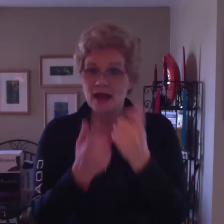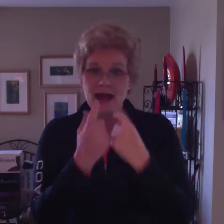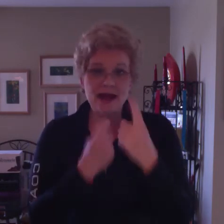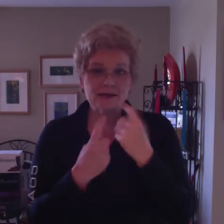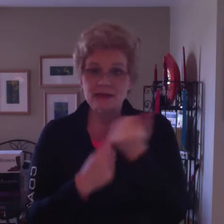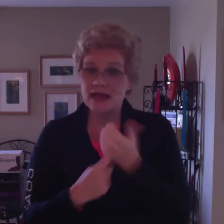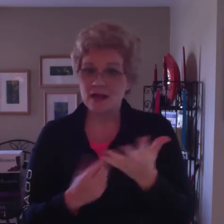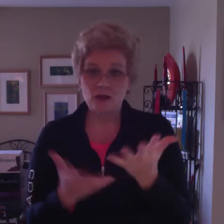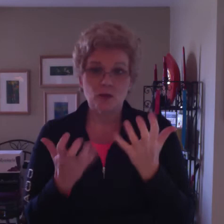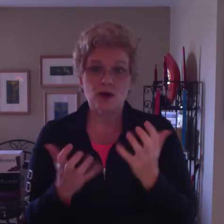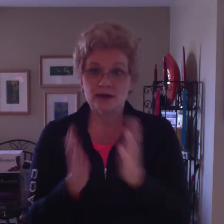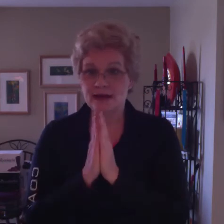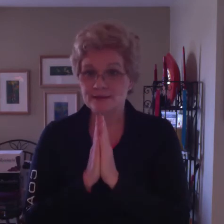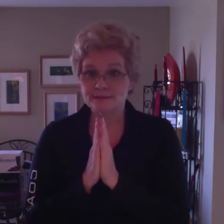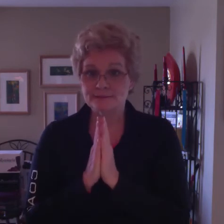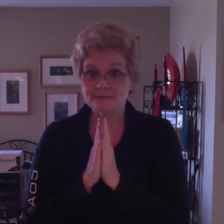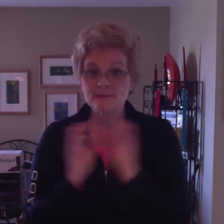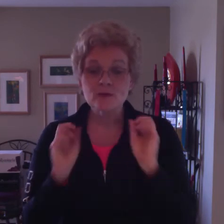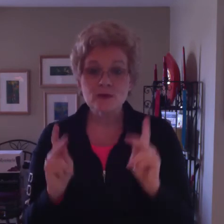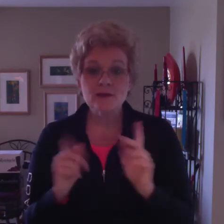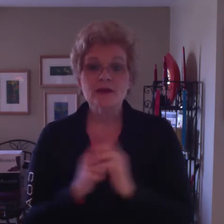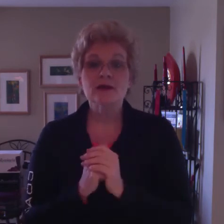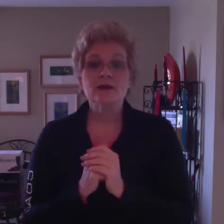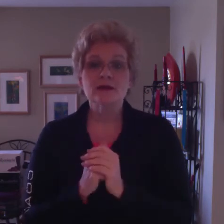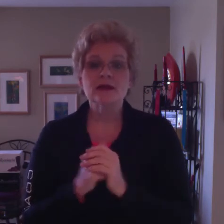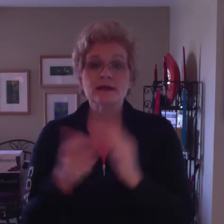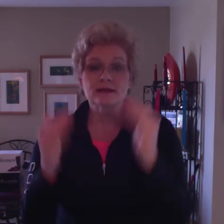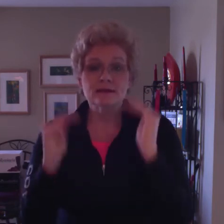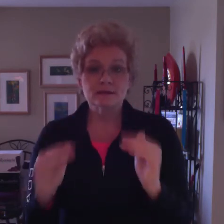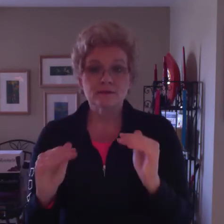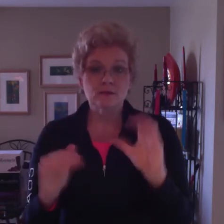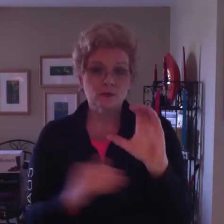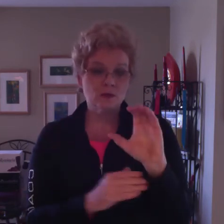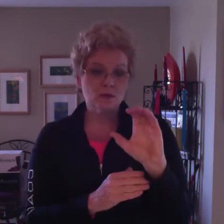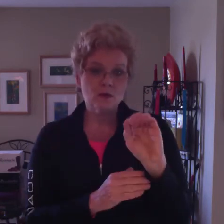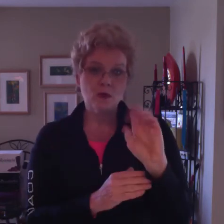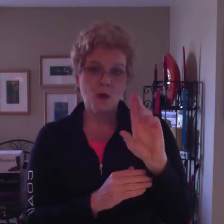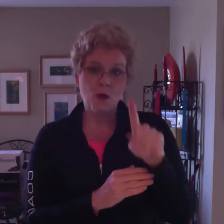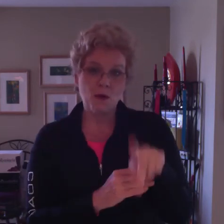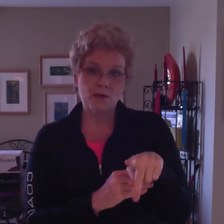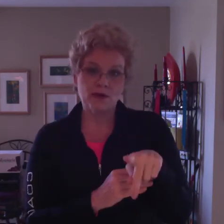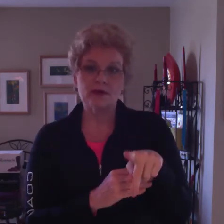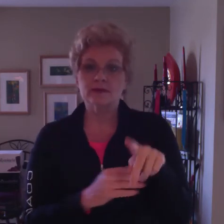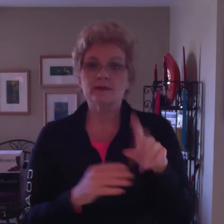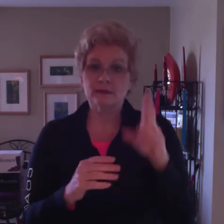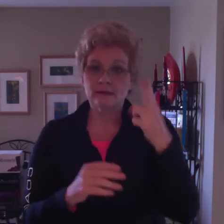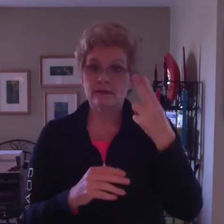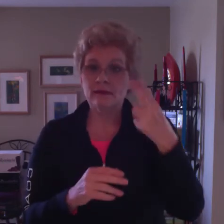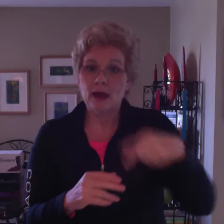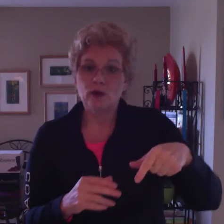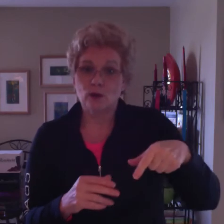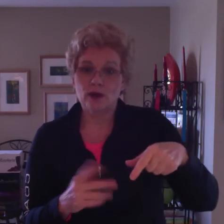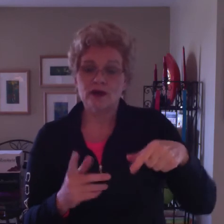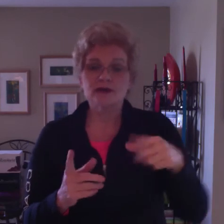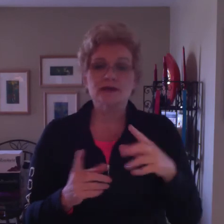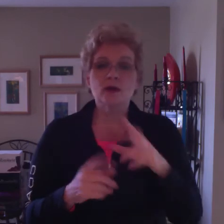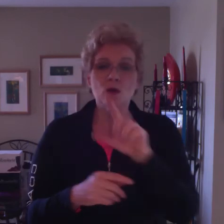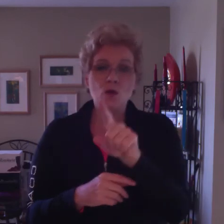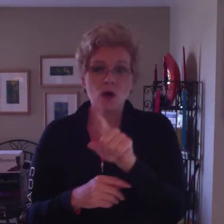Next, real quick, this is super important. This is corporate. This is a number you want to put in your phone. It's 1-800, it's